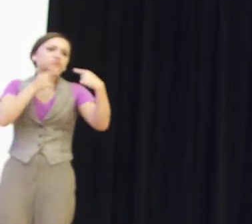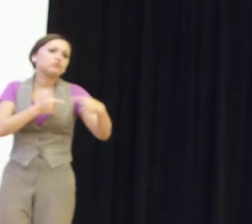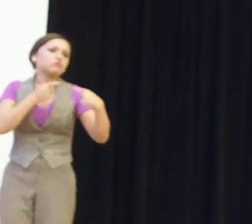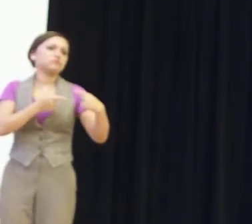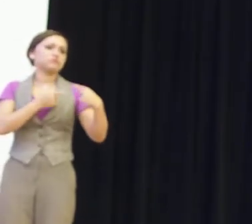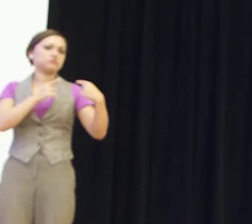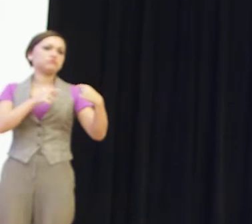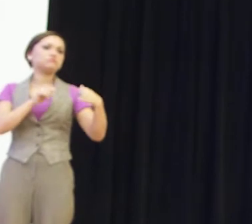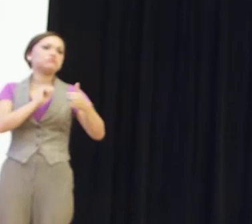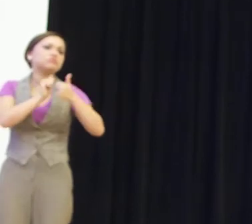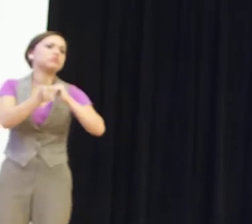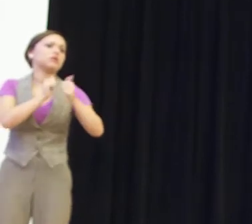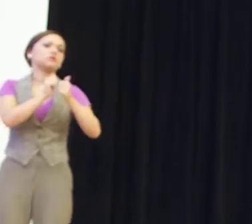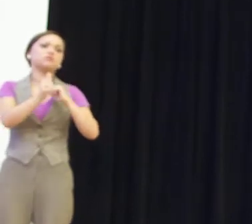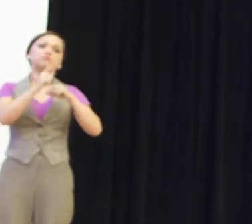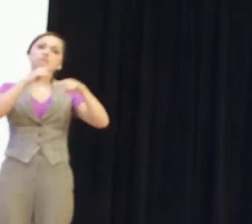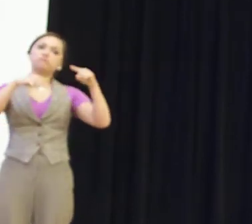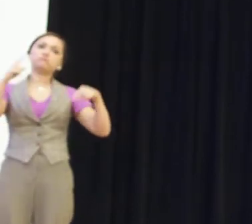All sorts of challenges.